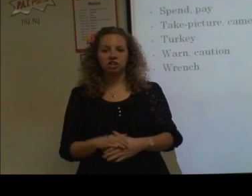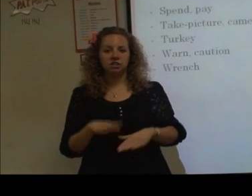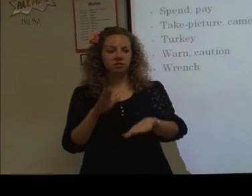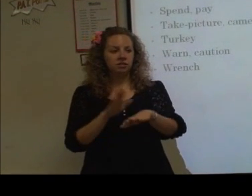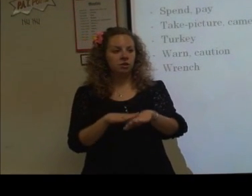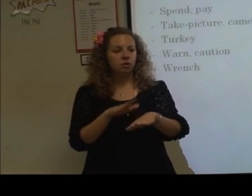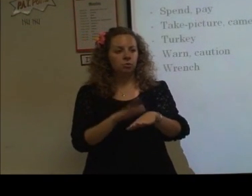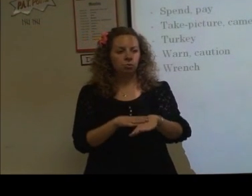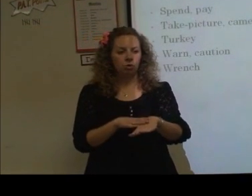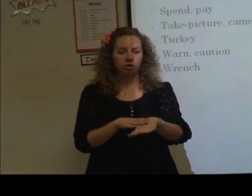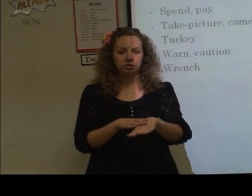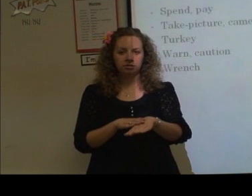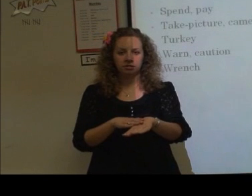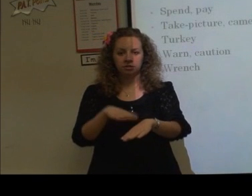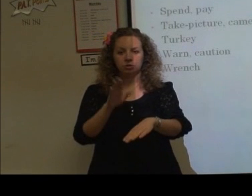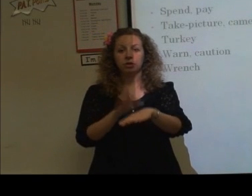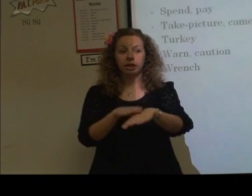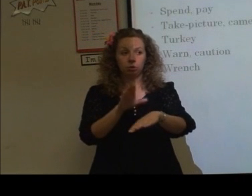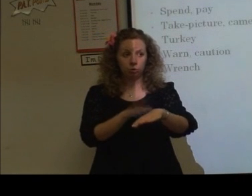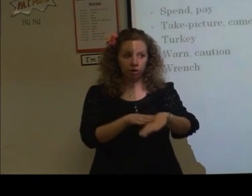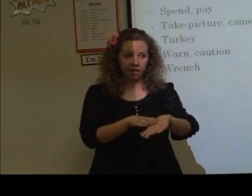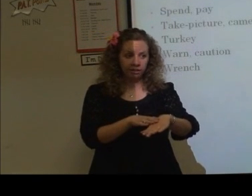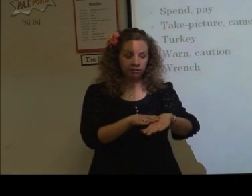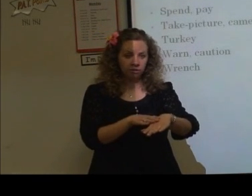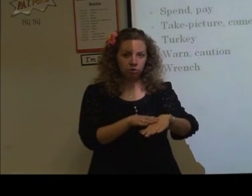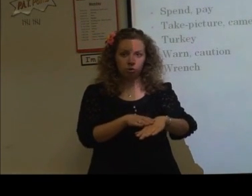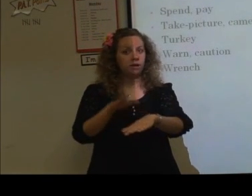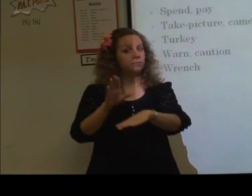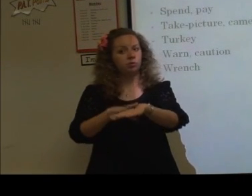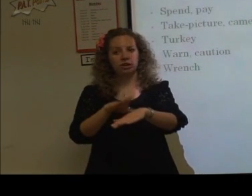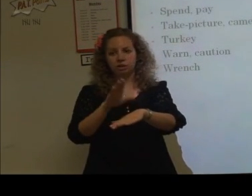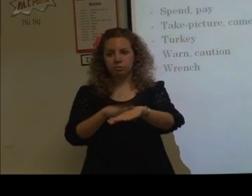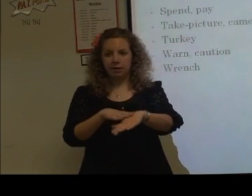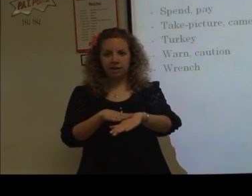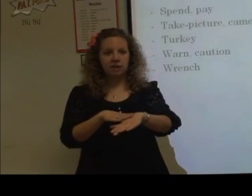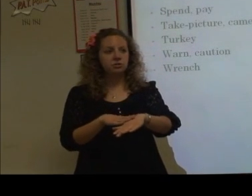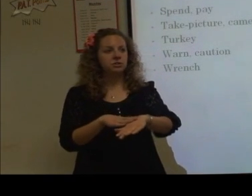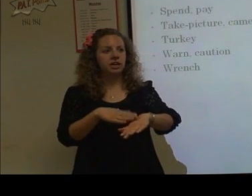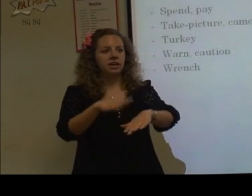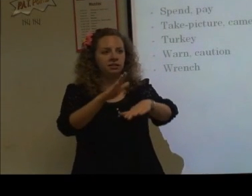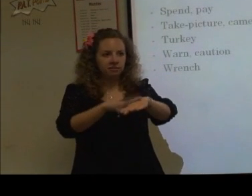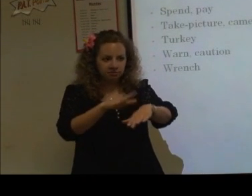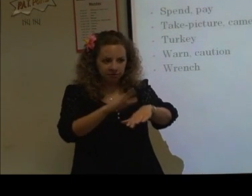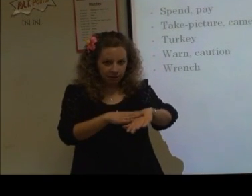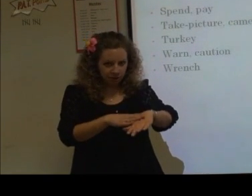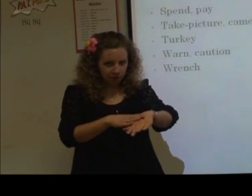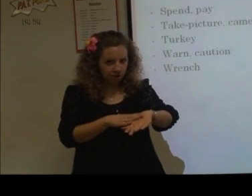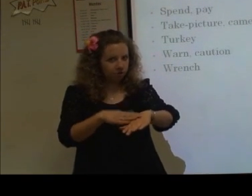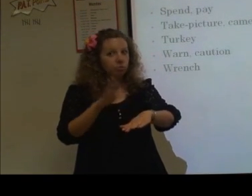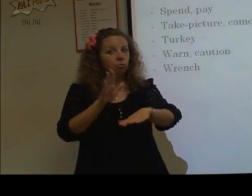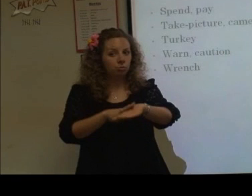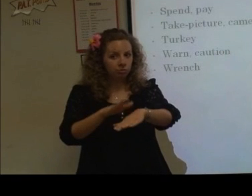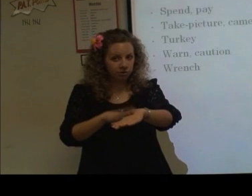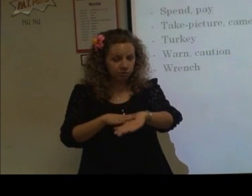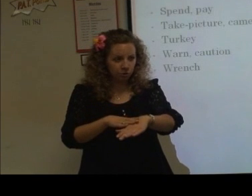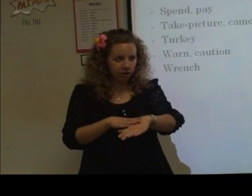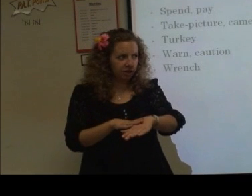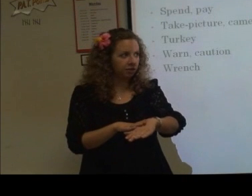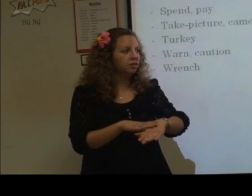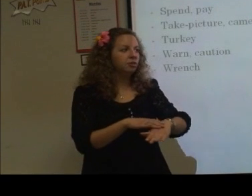caution. Warn. So like a warning, or I'm warning you about that. So it's like, then you know, it's a warning,